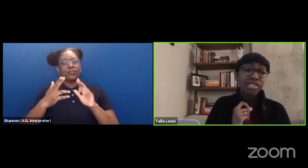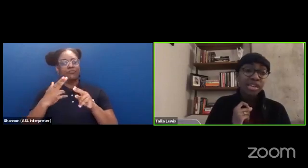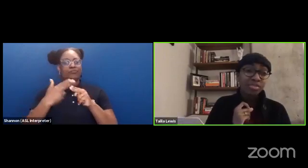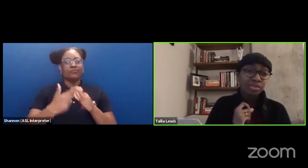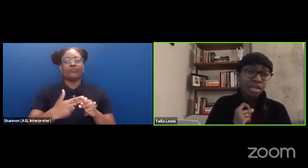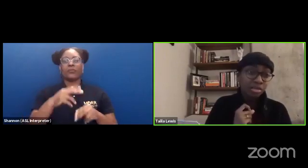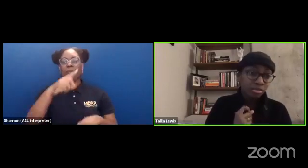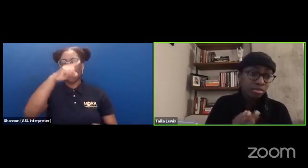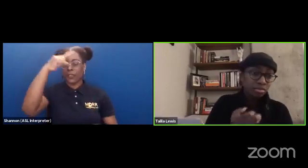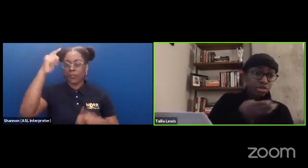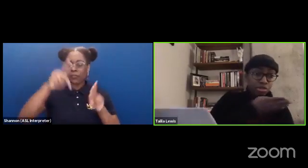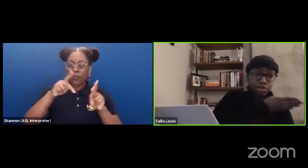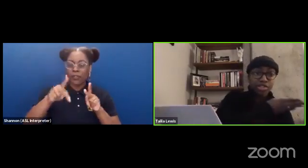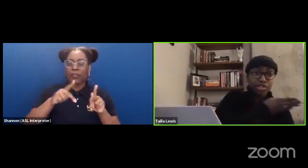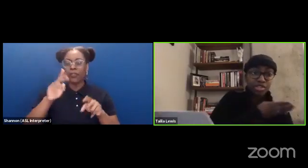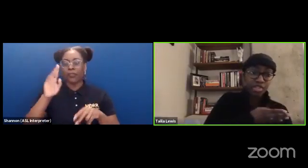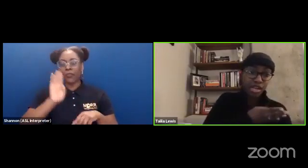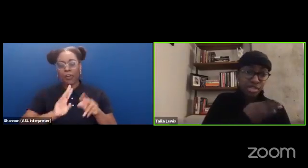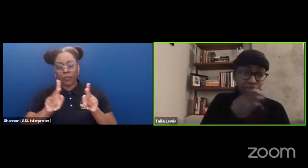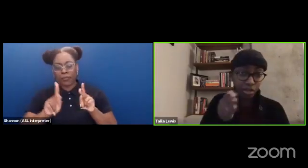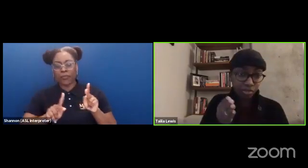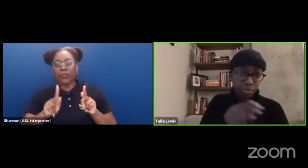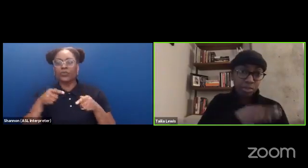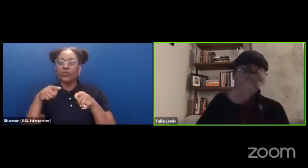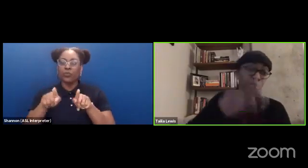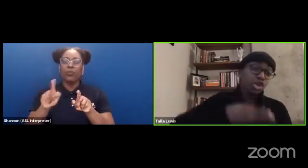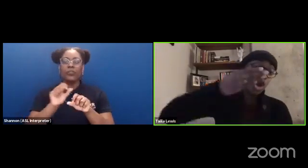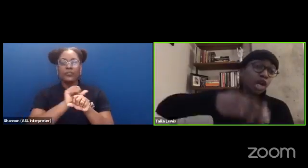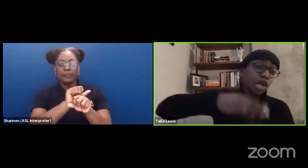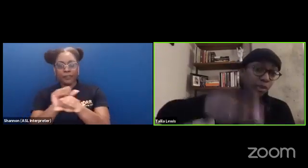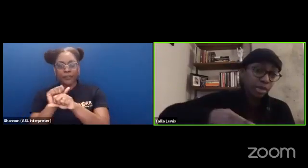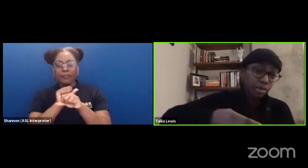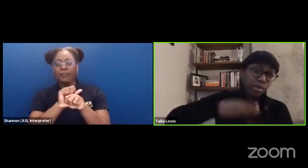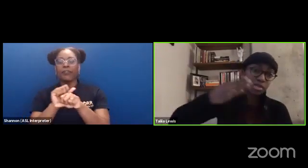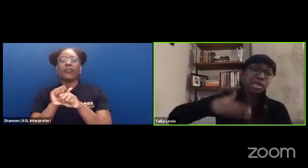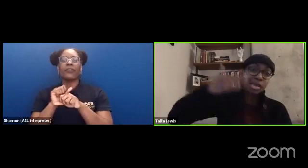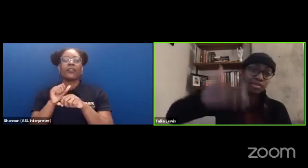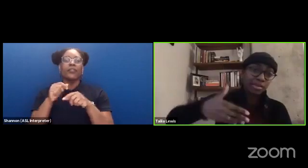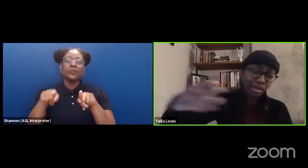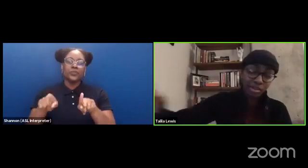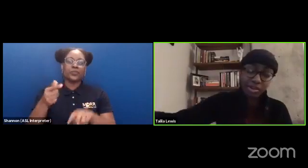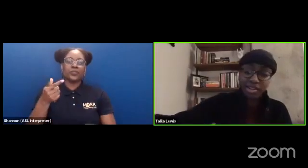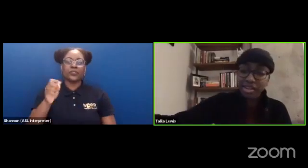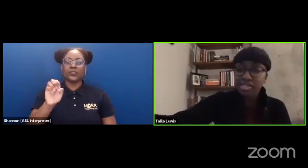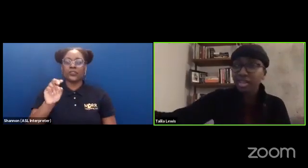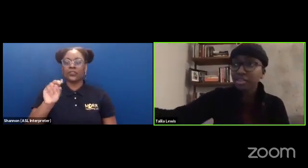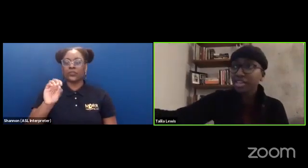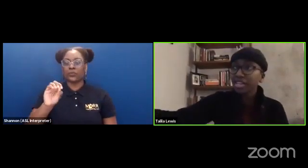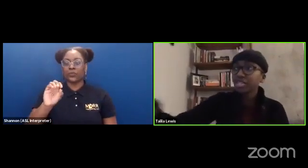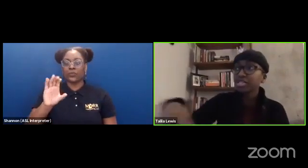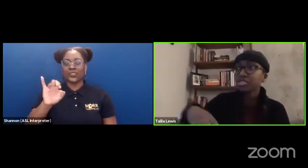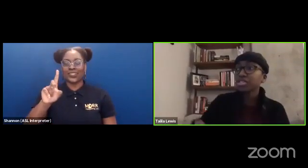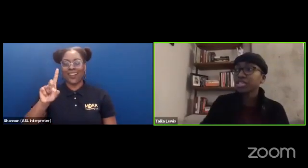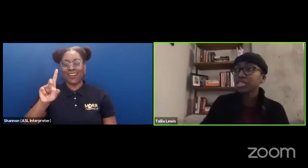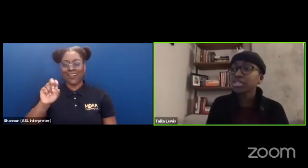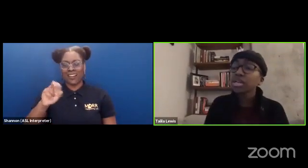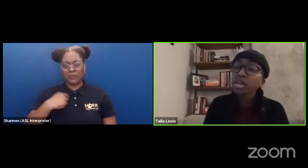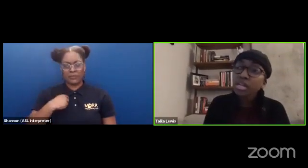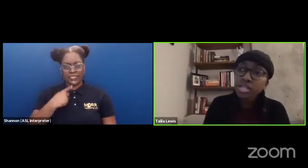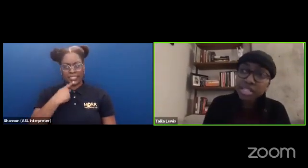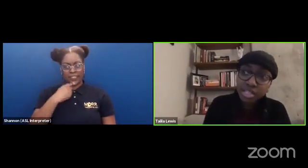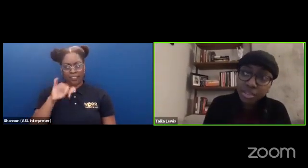during enslavement, during genocides of all of our peoples, which are ongoing. We must name that, right? It has never ended. These